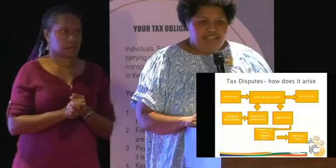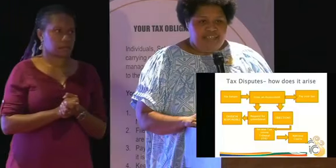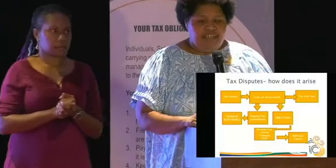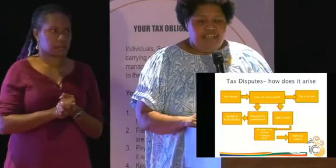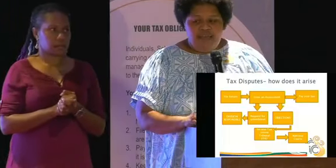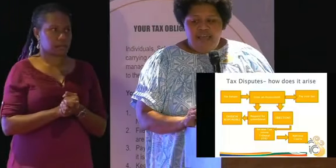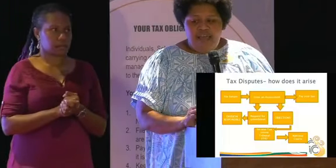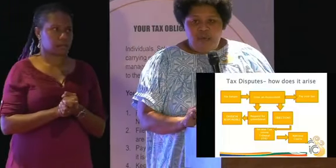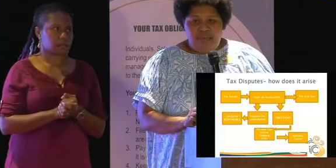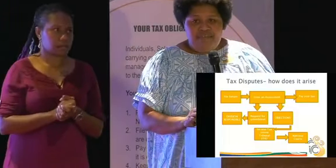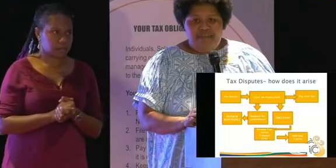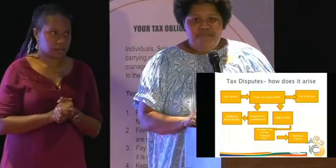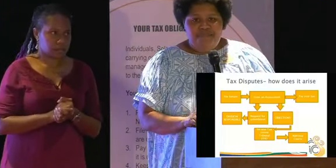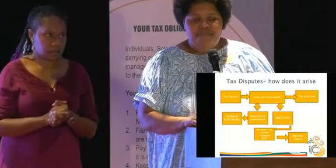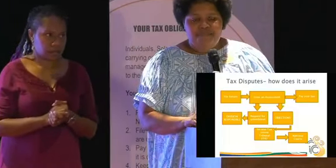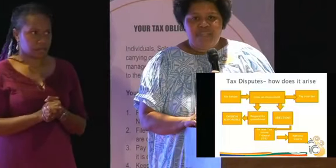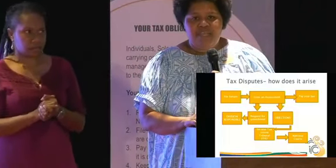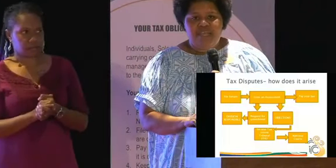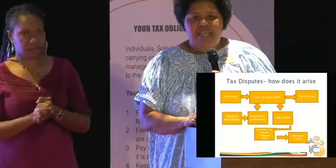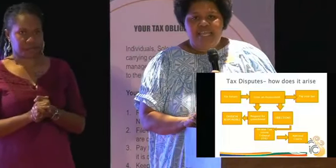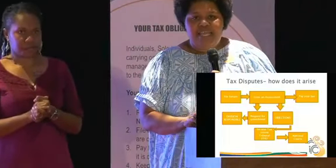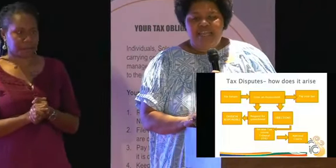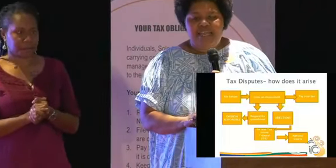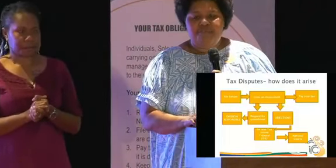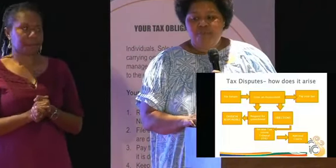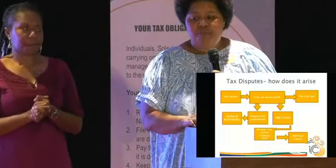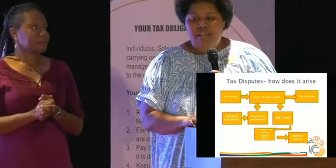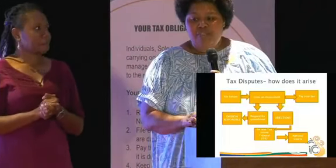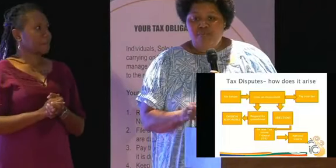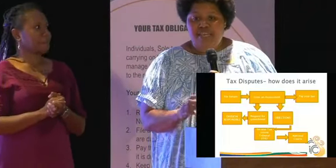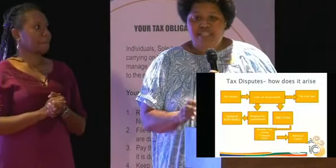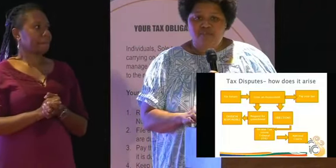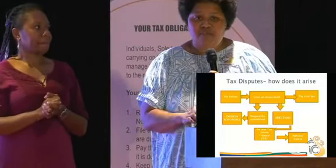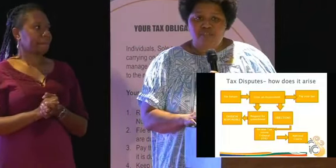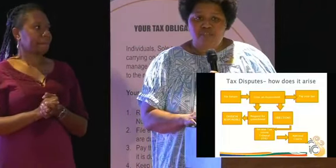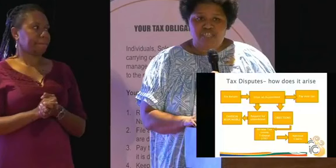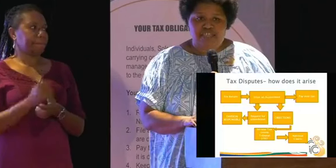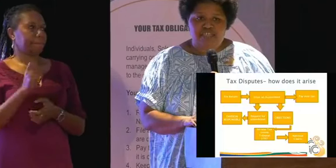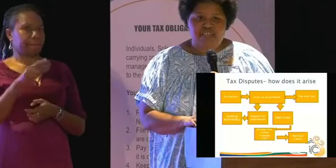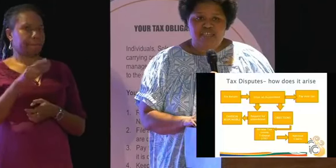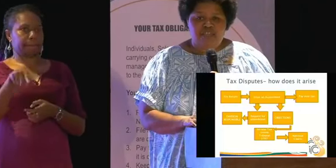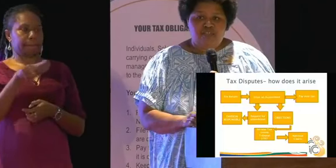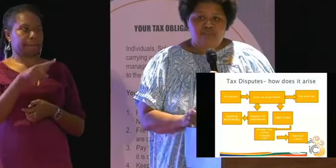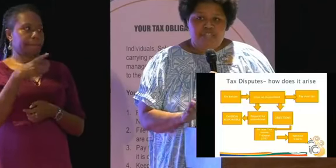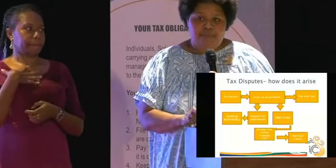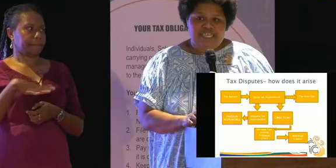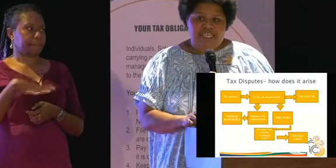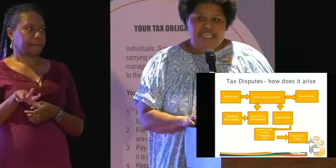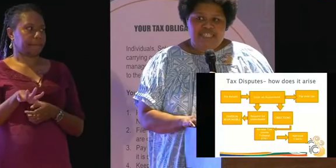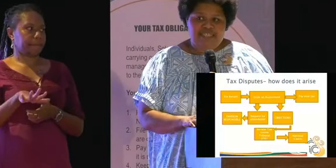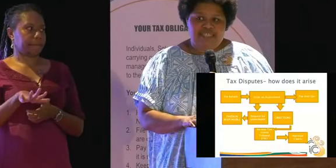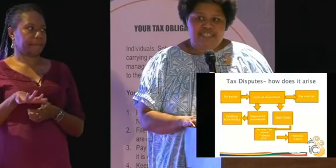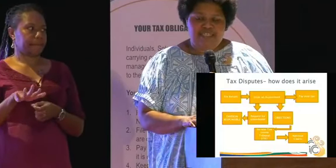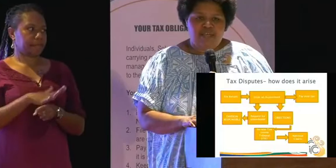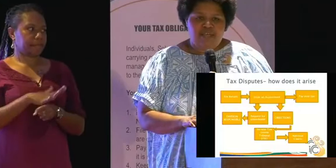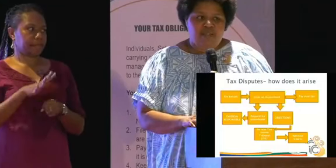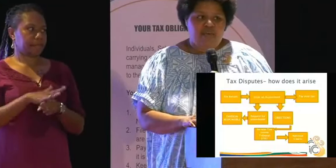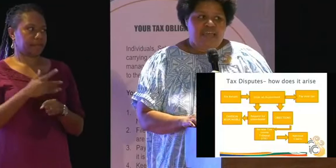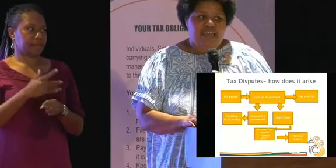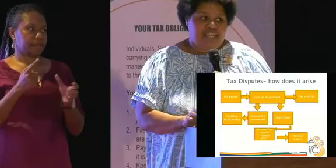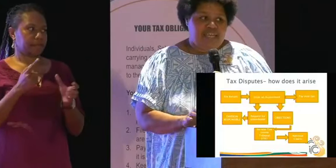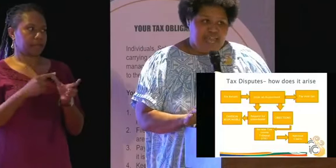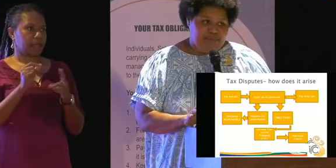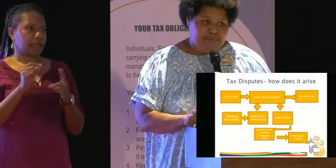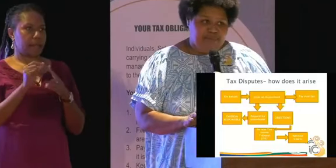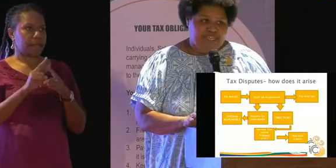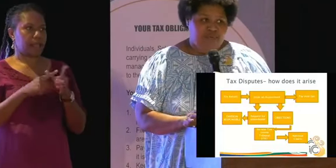at. However, if you want to raise an objection to that particular assessment, you